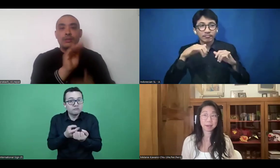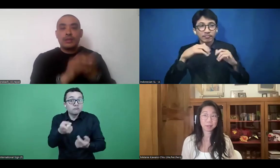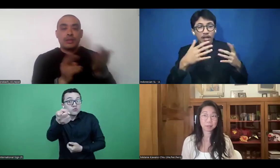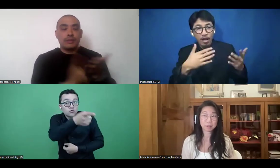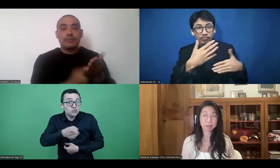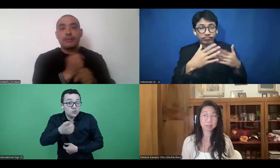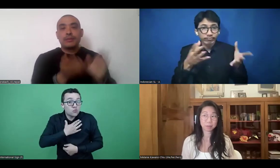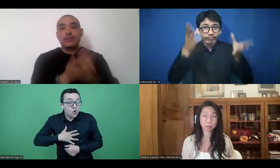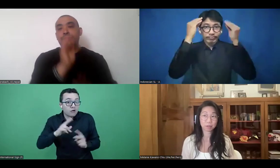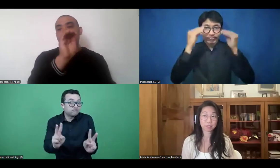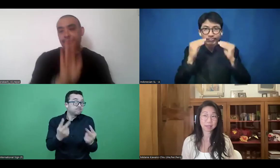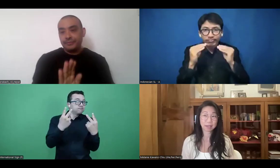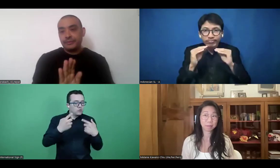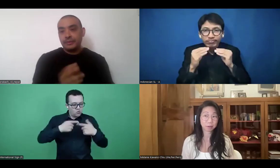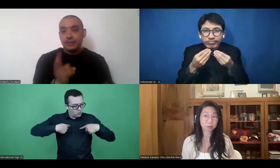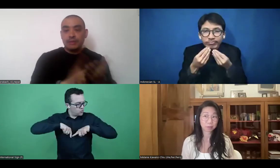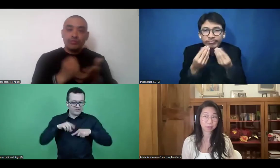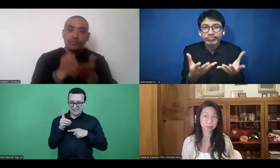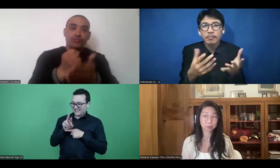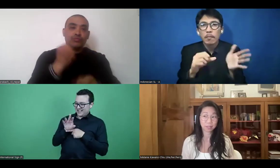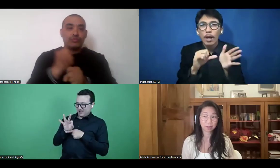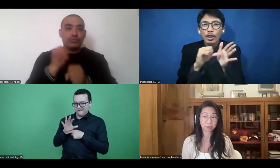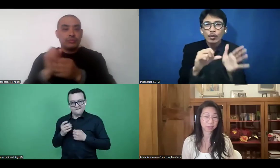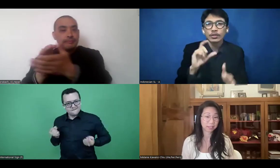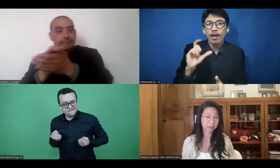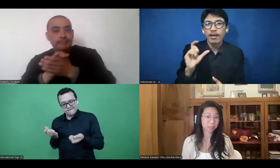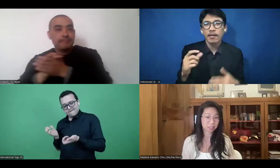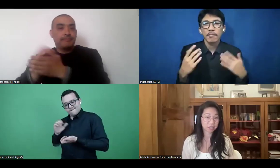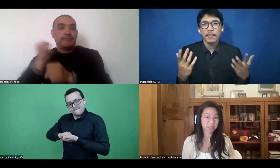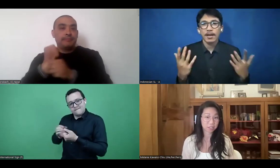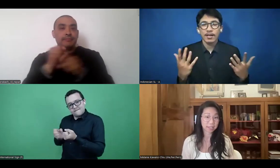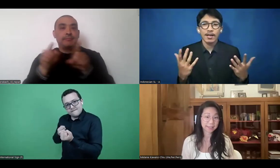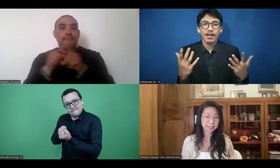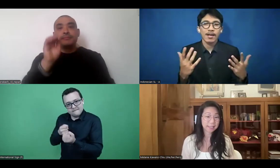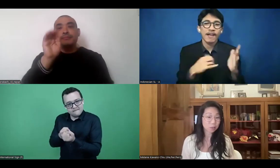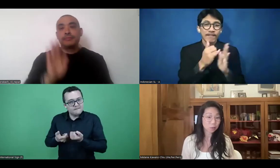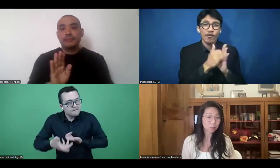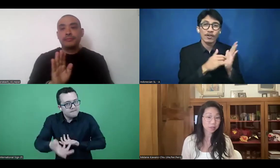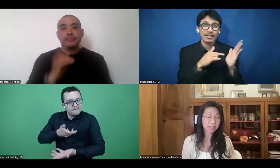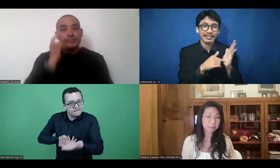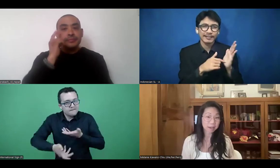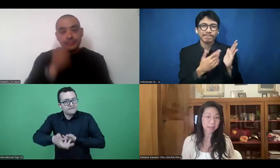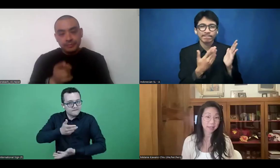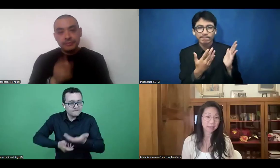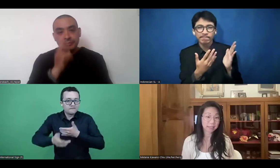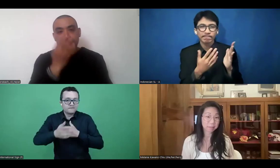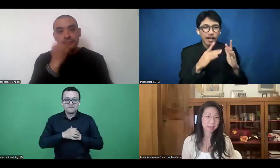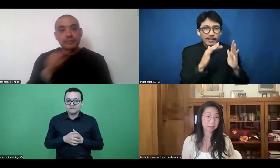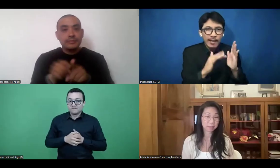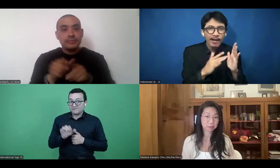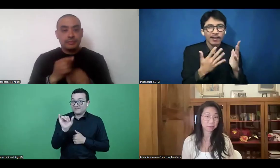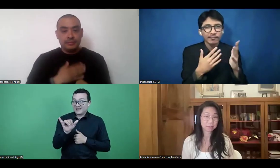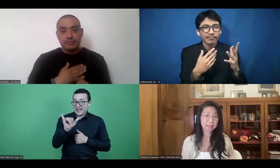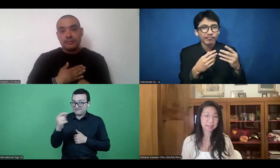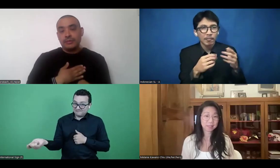How can we better support and partner with you in our learning and our exchange? So with this in mind, I'll hand it back